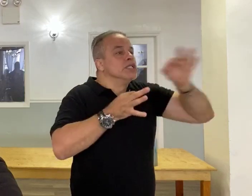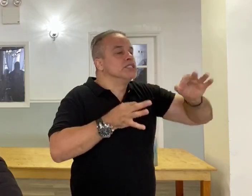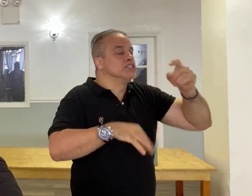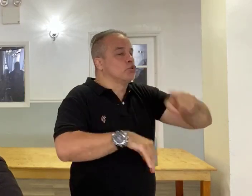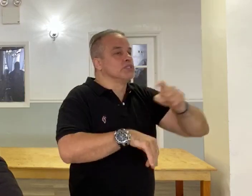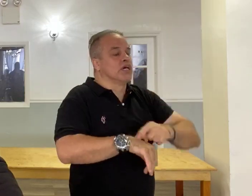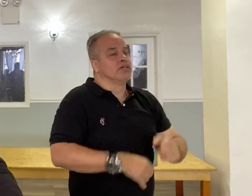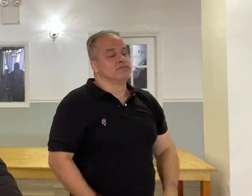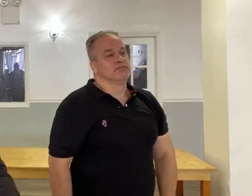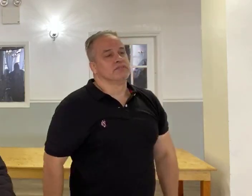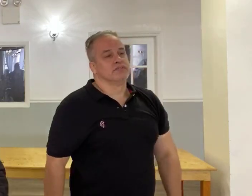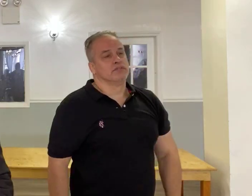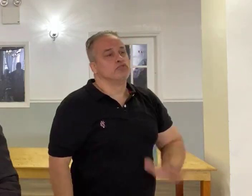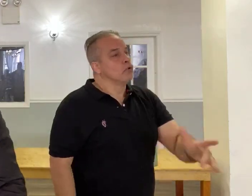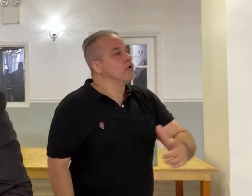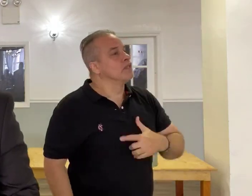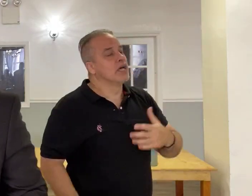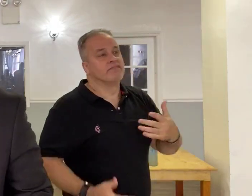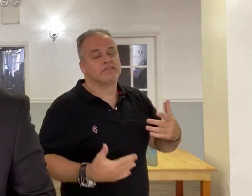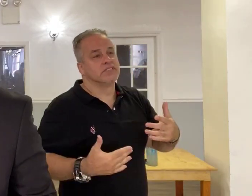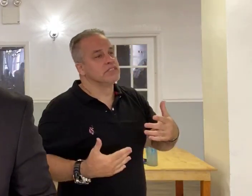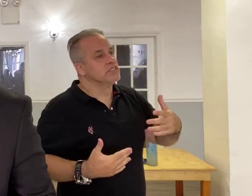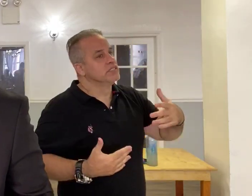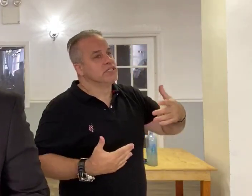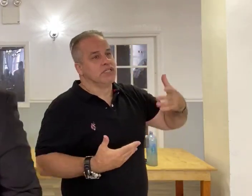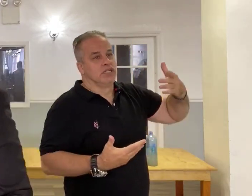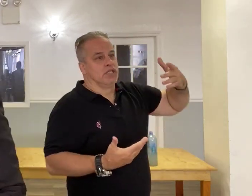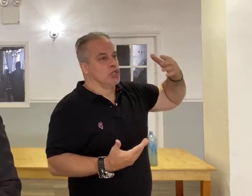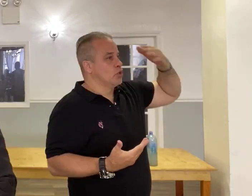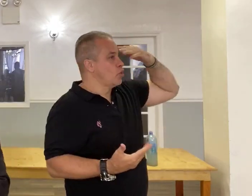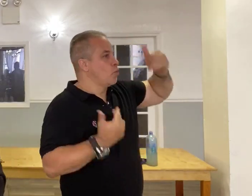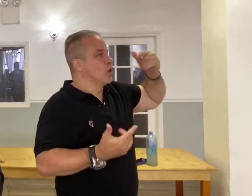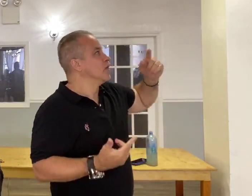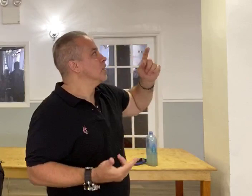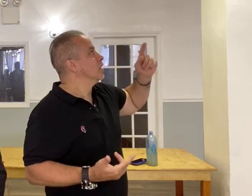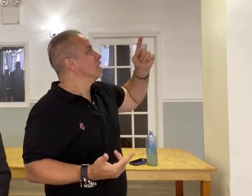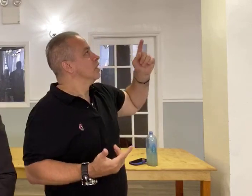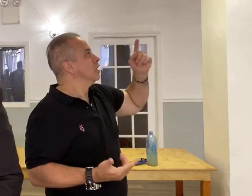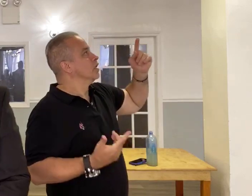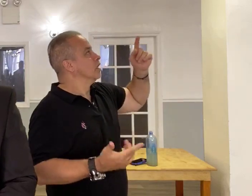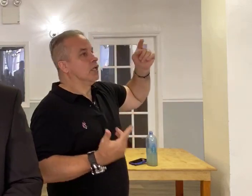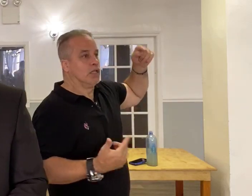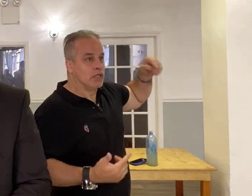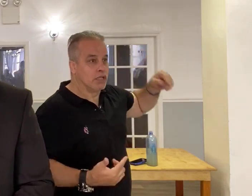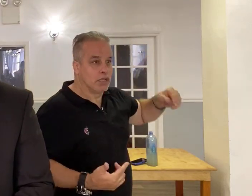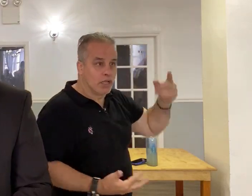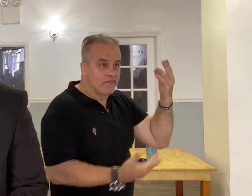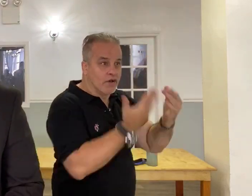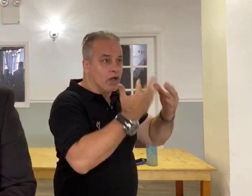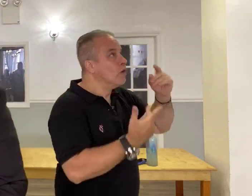involved. Your life hangs in the balance. Your soul hangs in the balance.